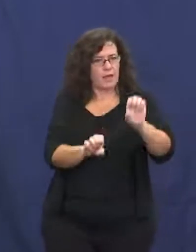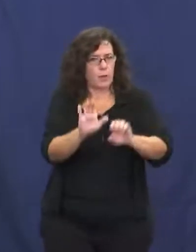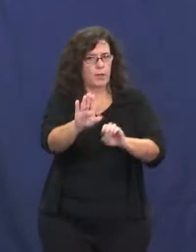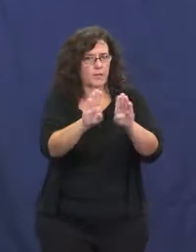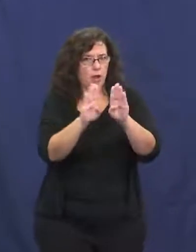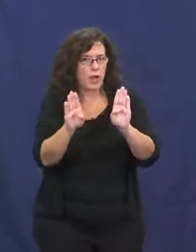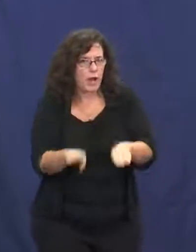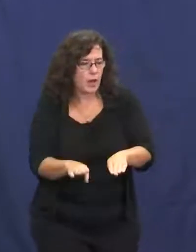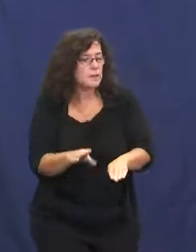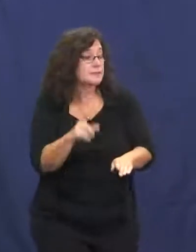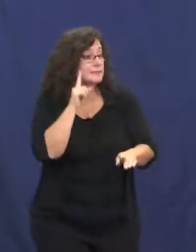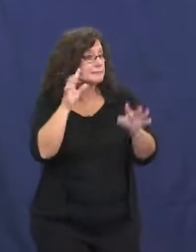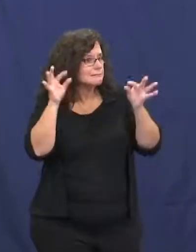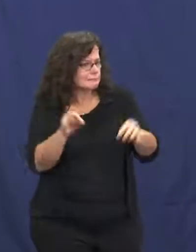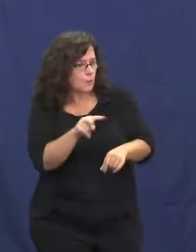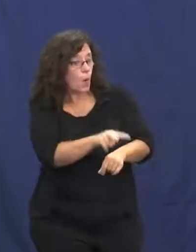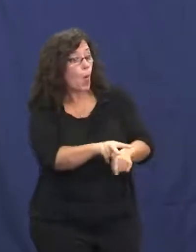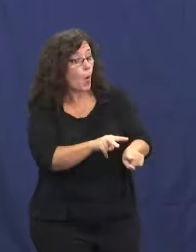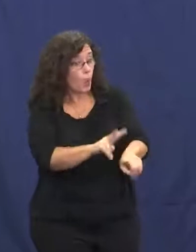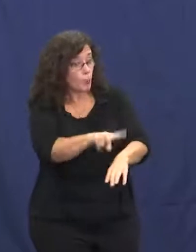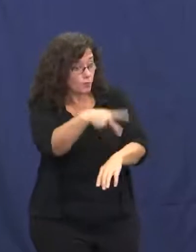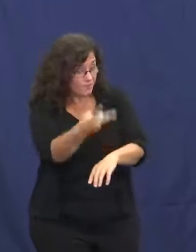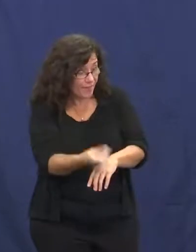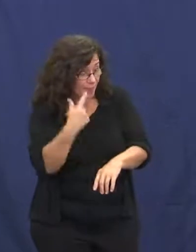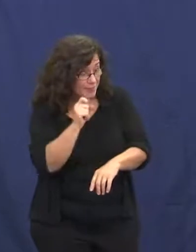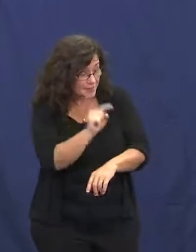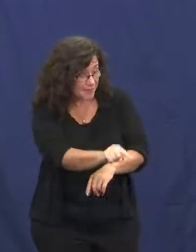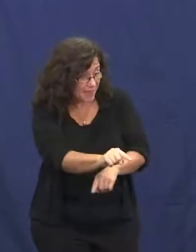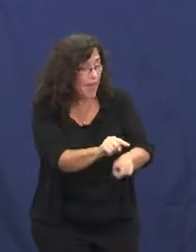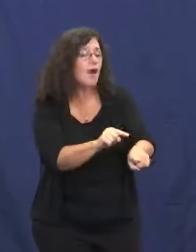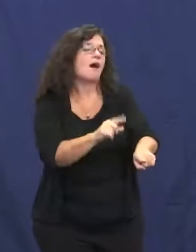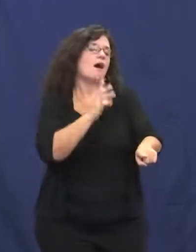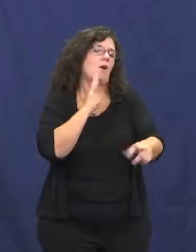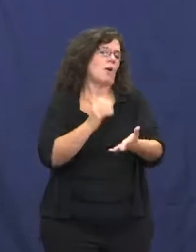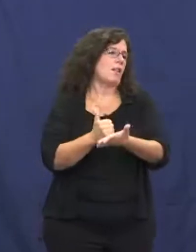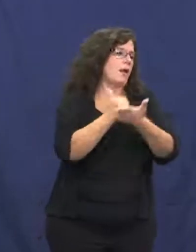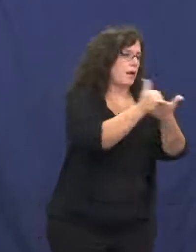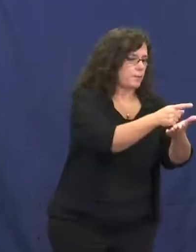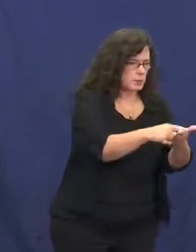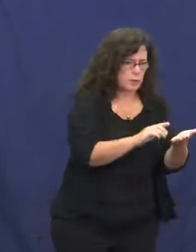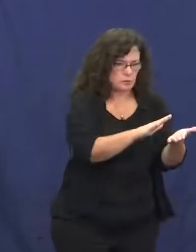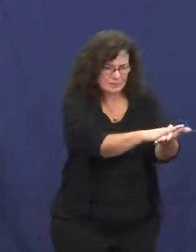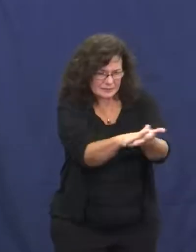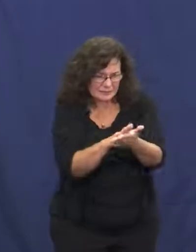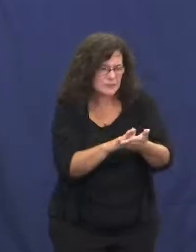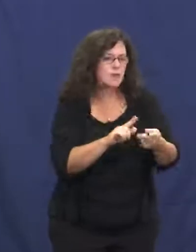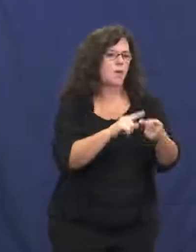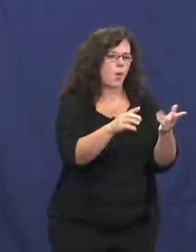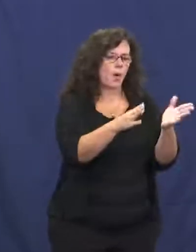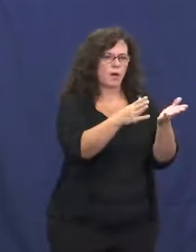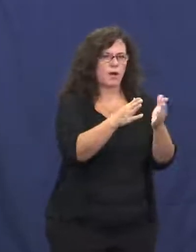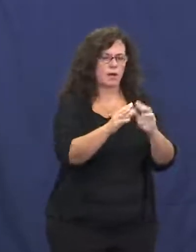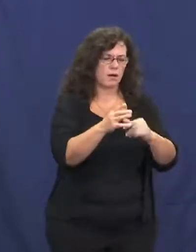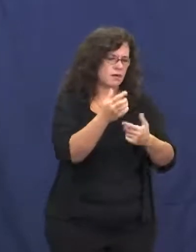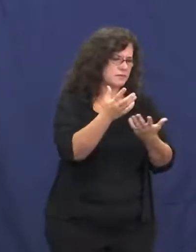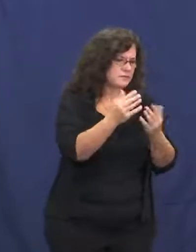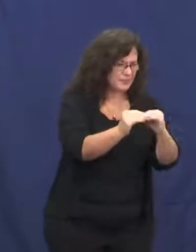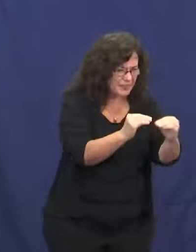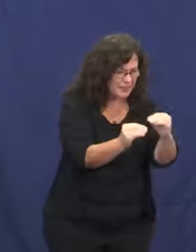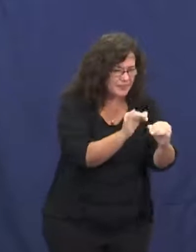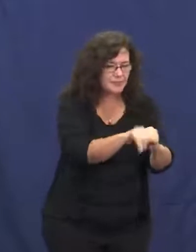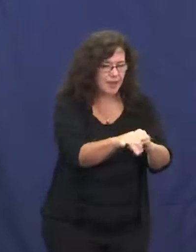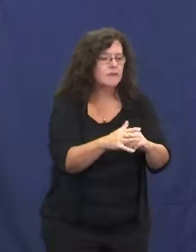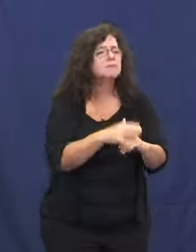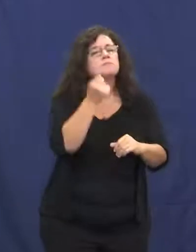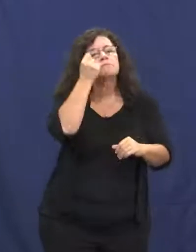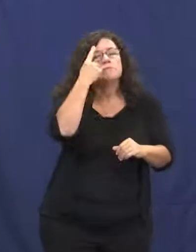some recommendations and provide some literature to the individual at home. Now, of course, if they have to go to the hospital, they take them right